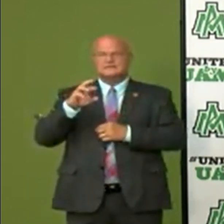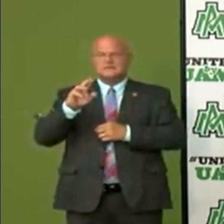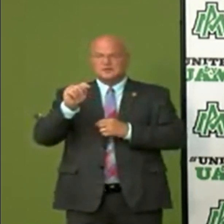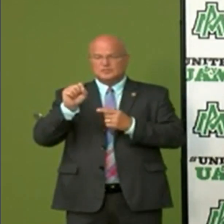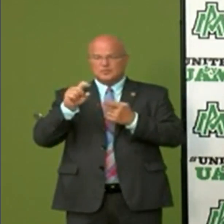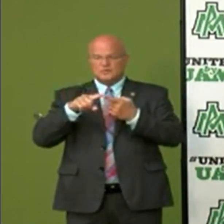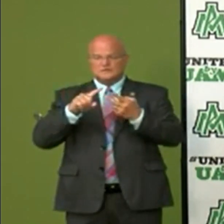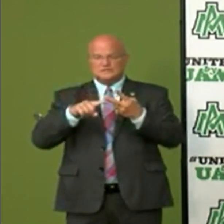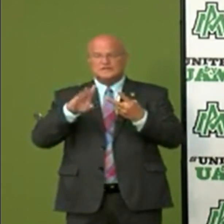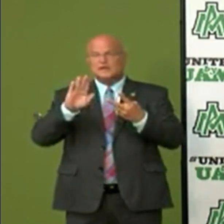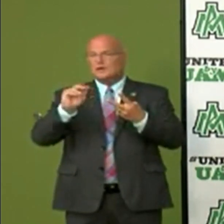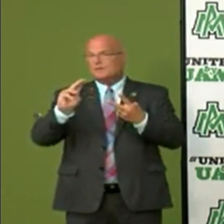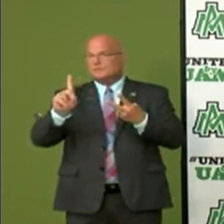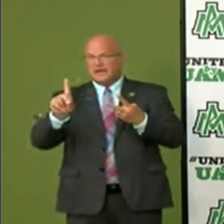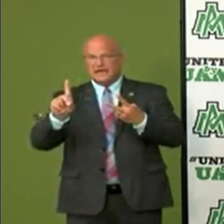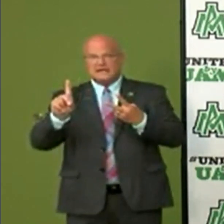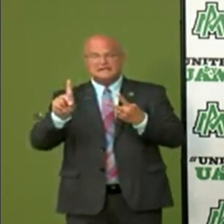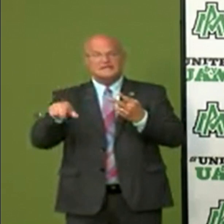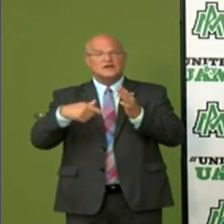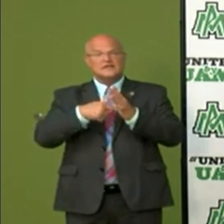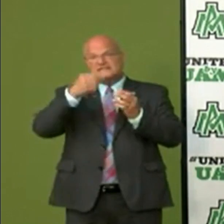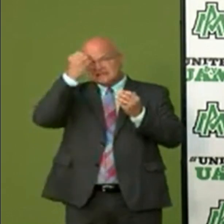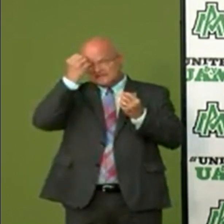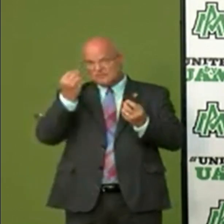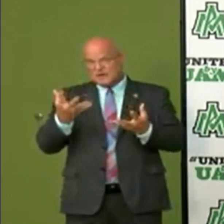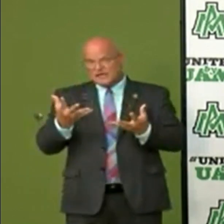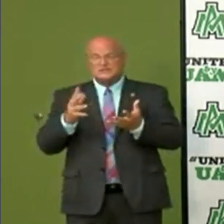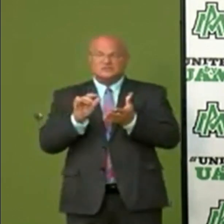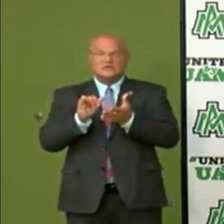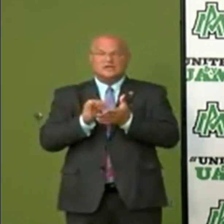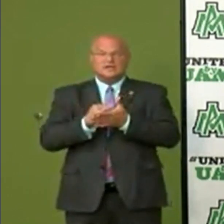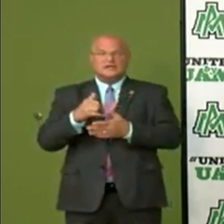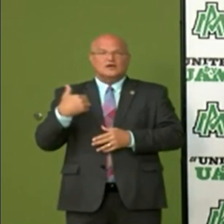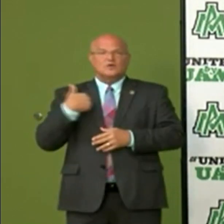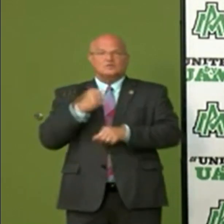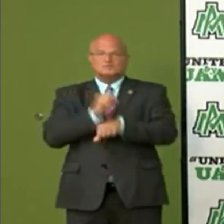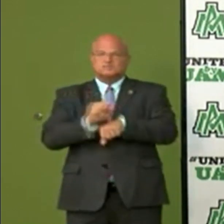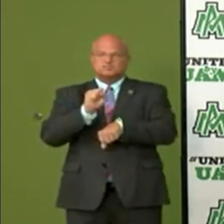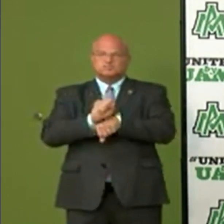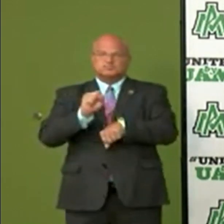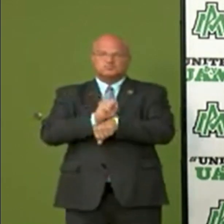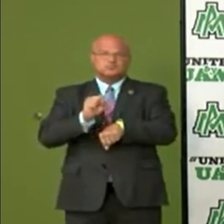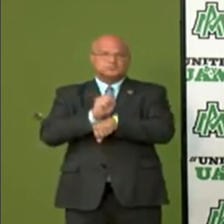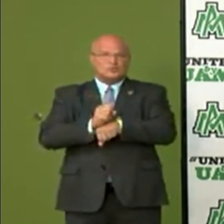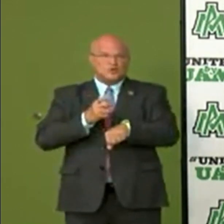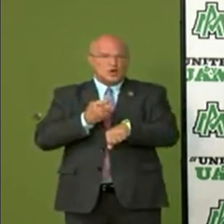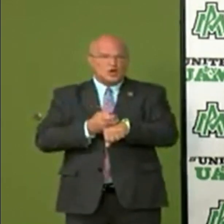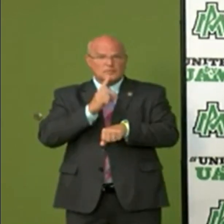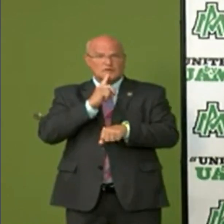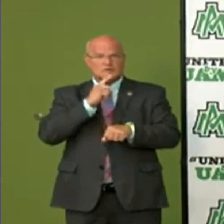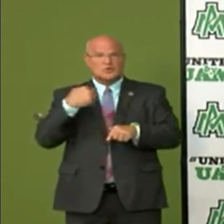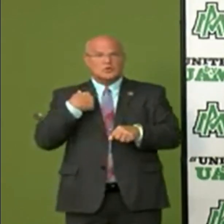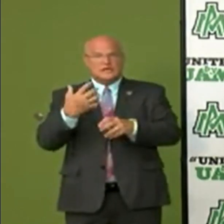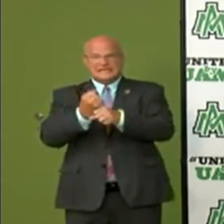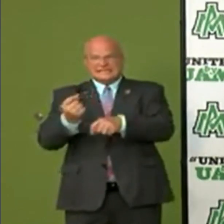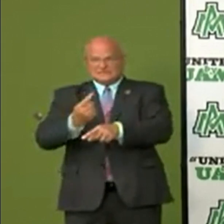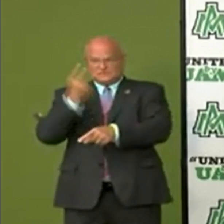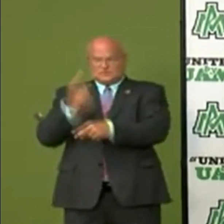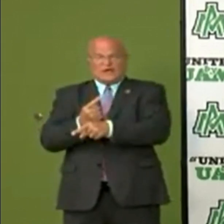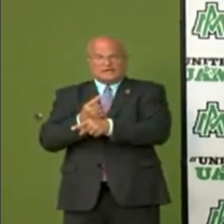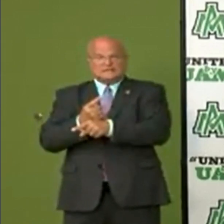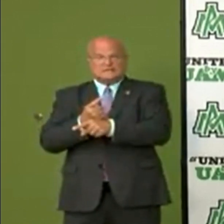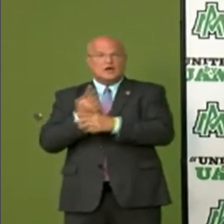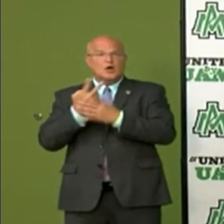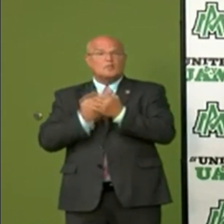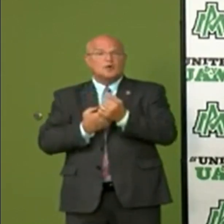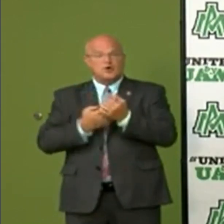band. And so this is information that we are working hard to make sure we get it right,